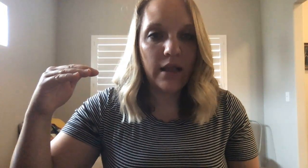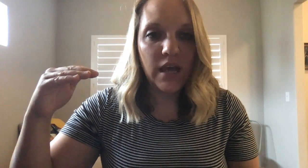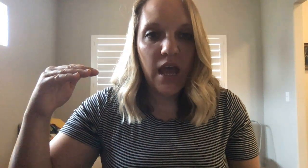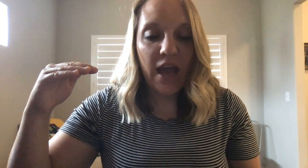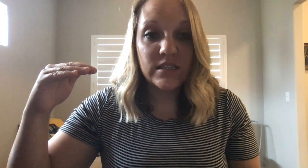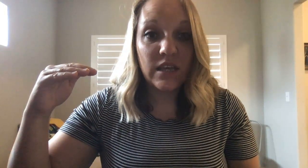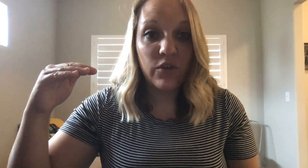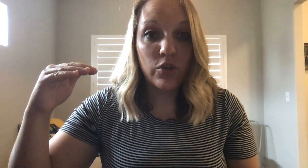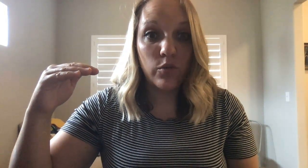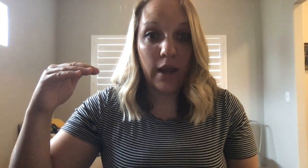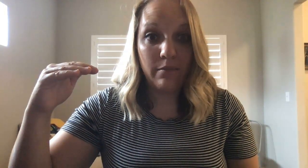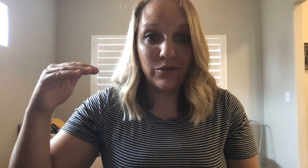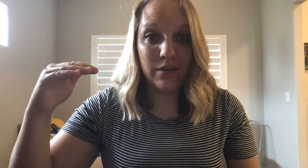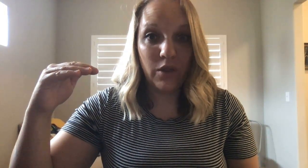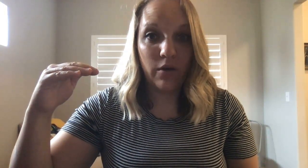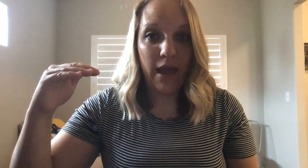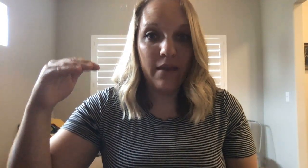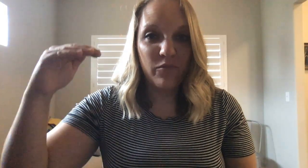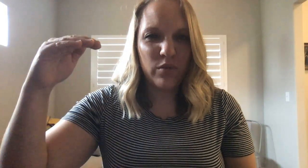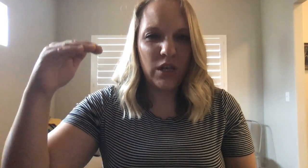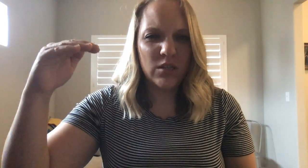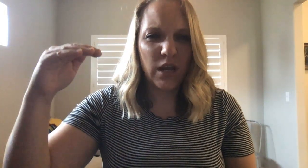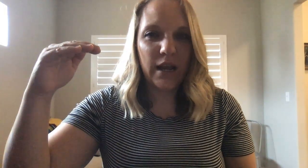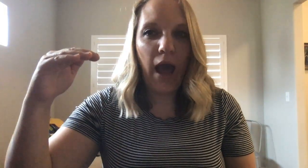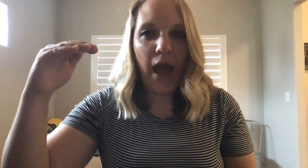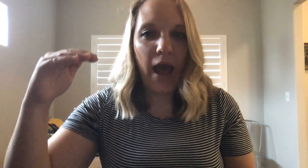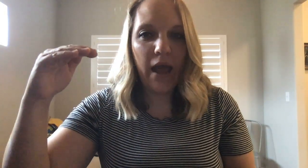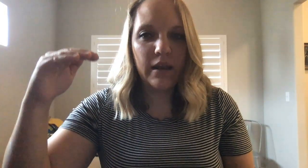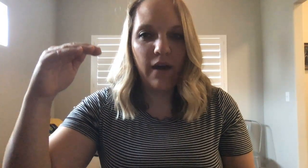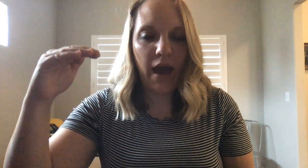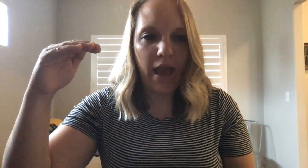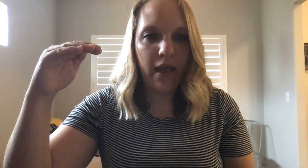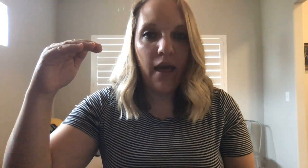hand and see if you can do what I'm doing, okay? So we're gonna start kind of high.